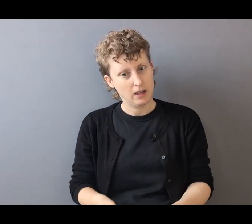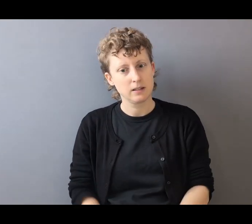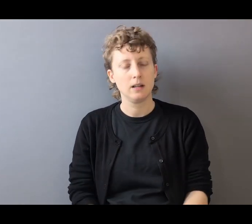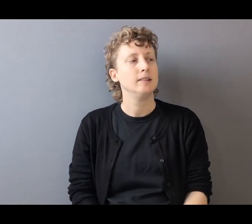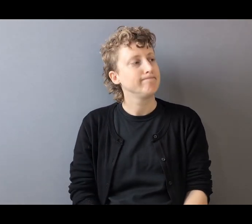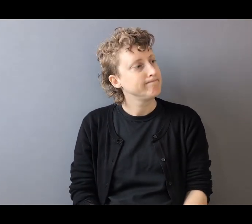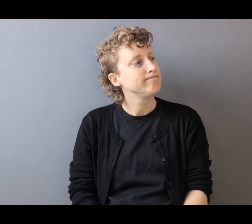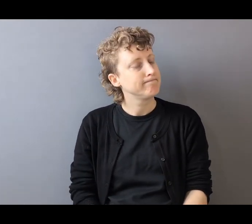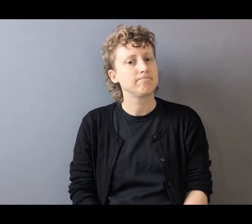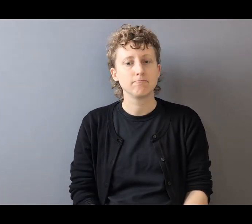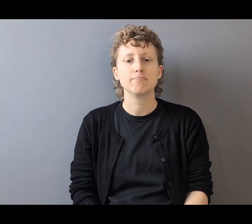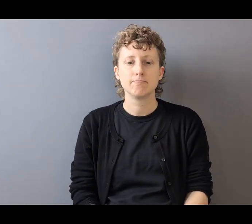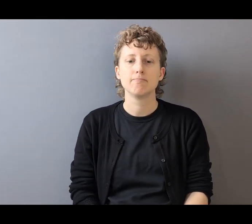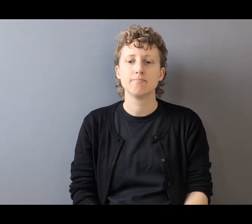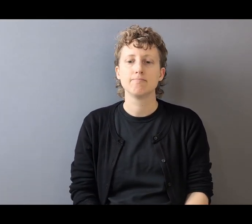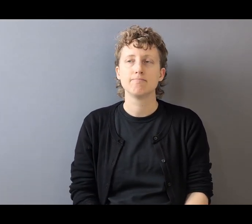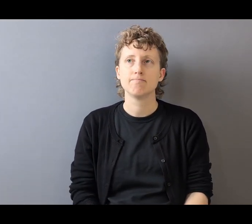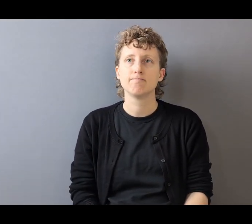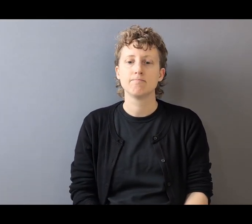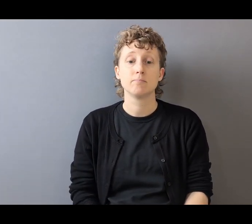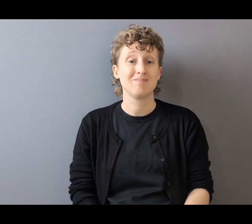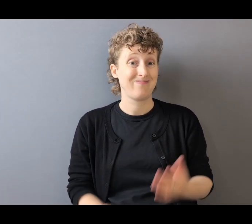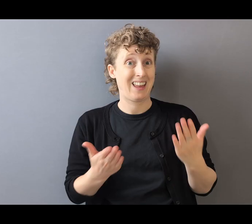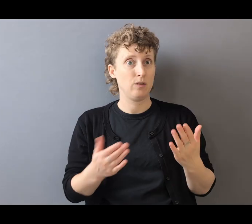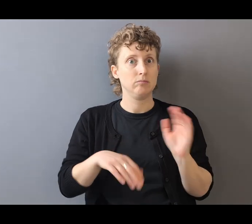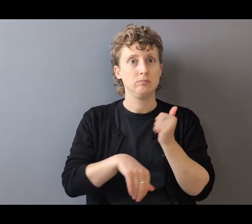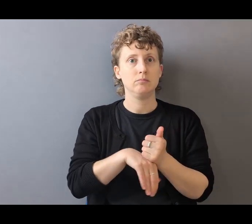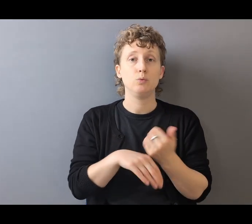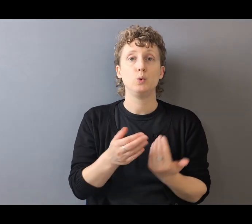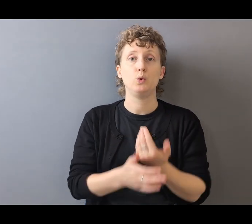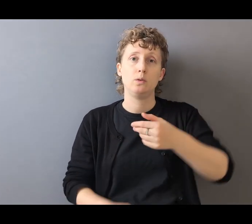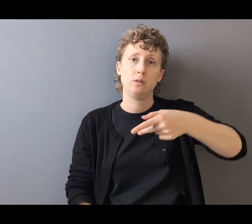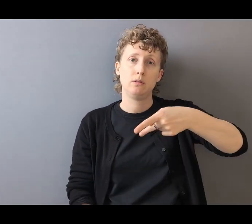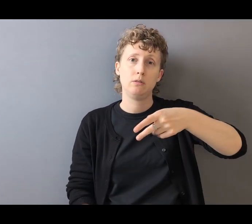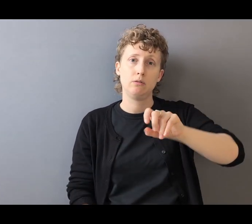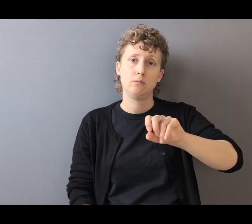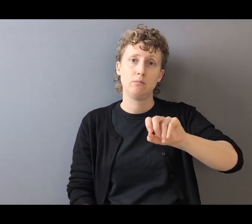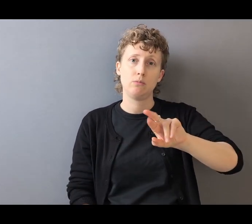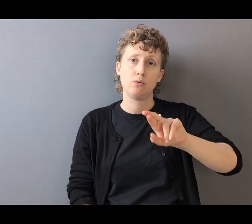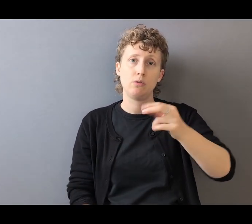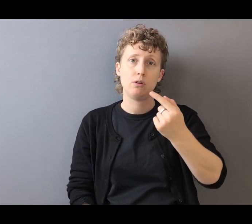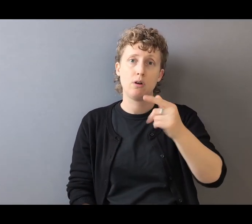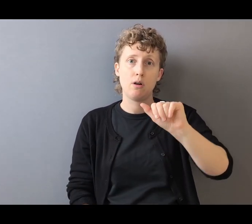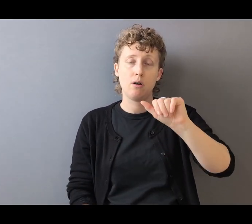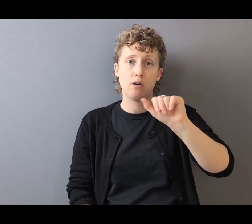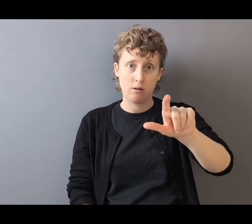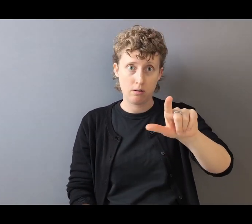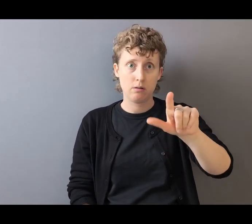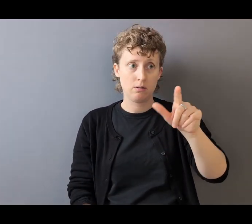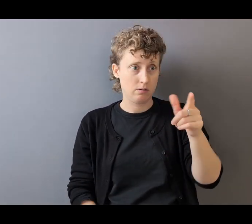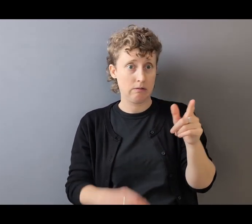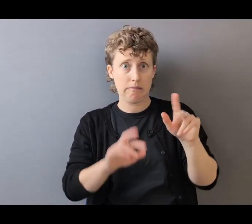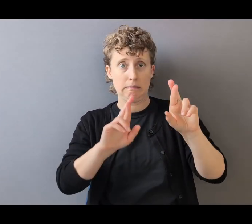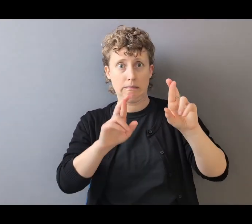think we have tried to mitigate part of that, at least with the new portal. So some complaints that came early on, it was really much more difficult